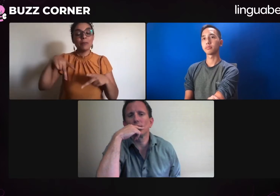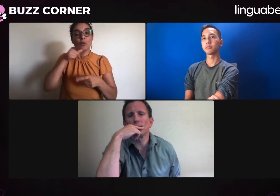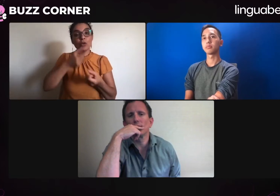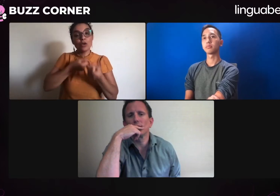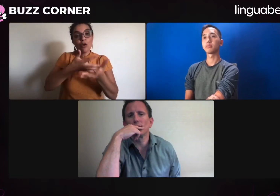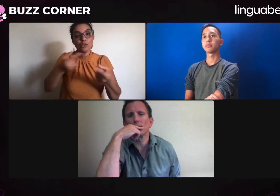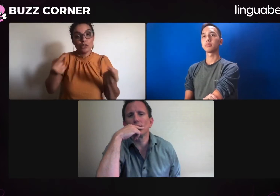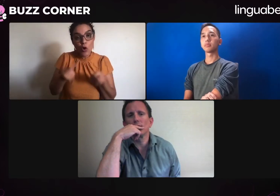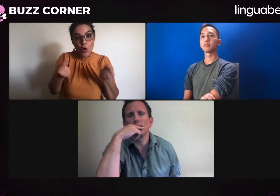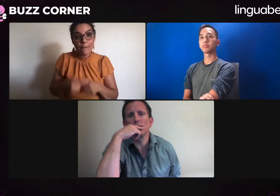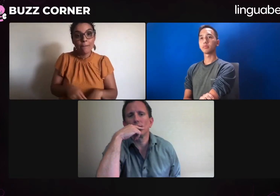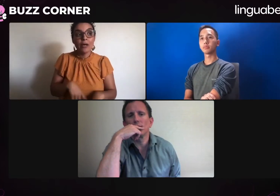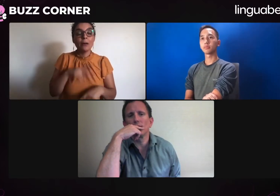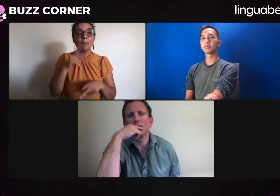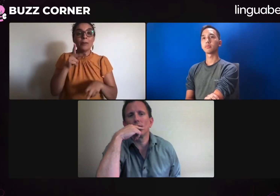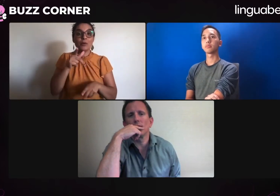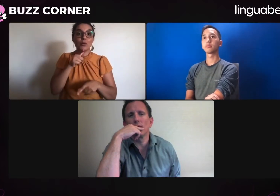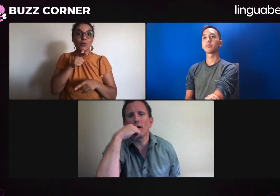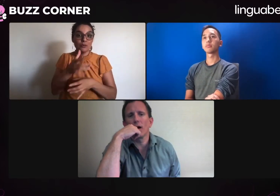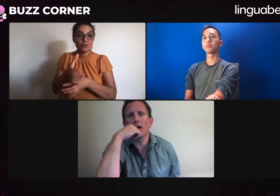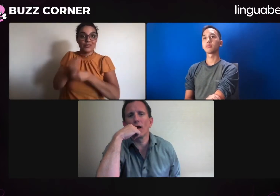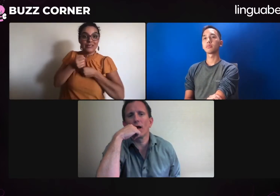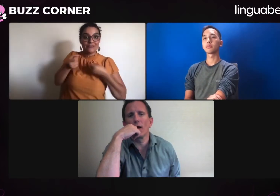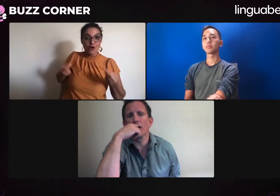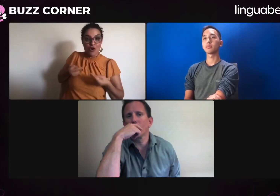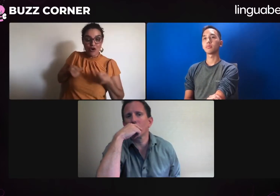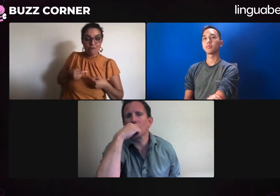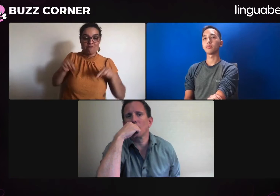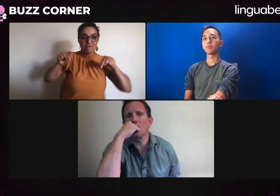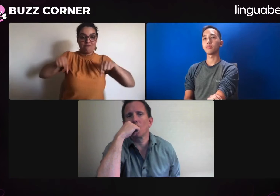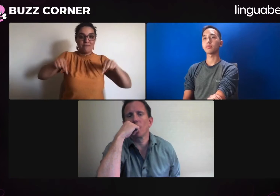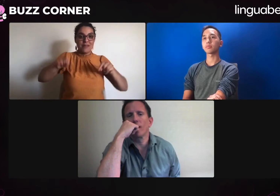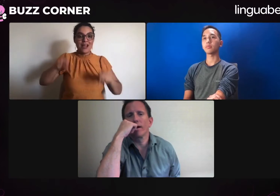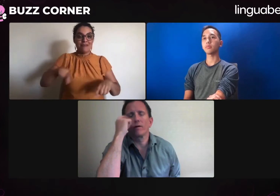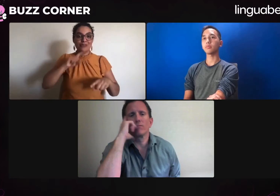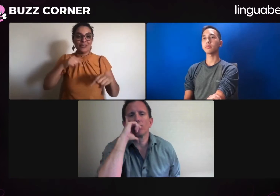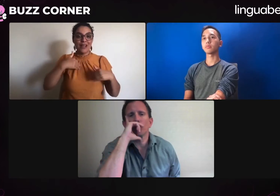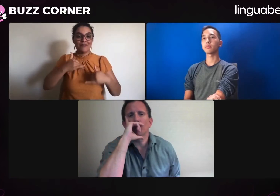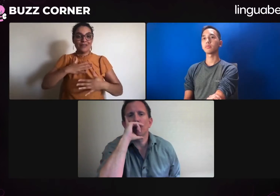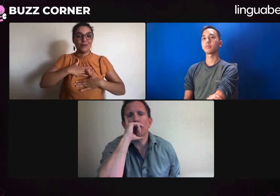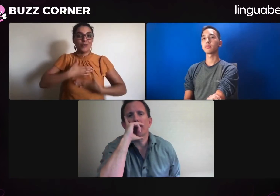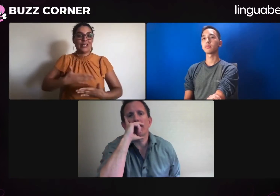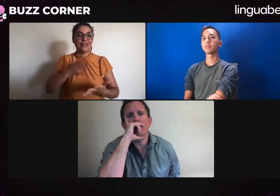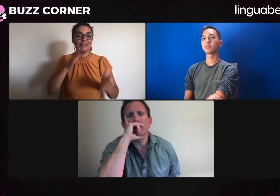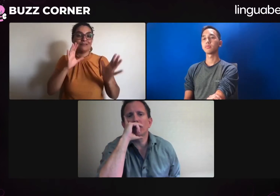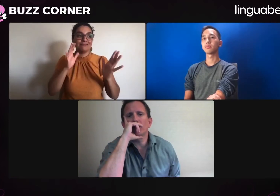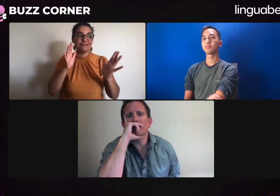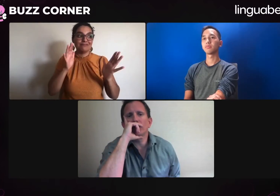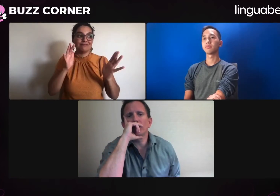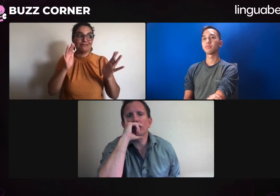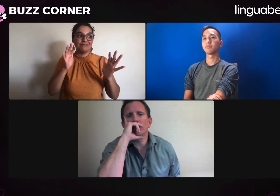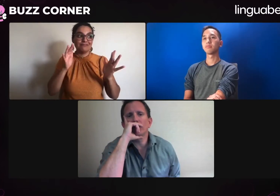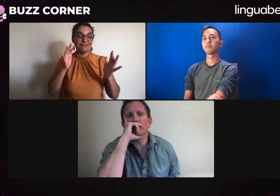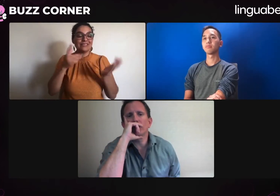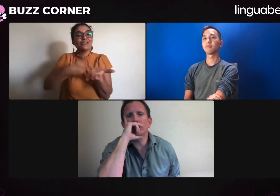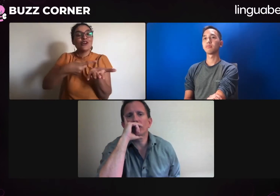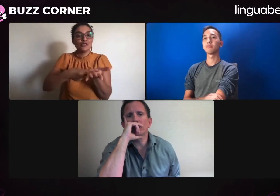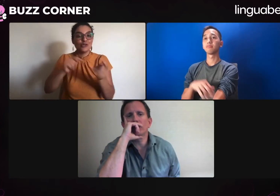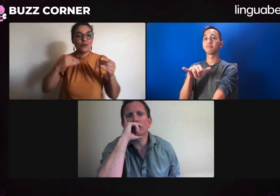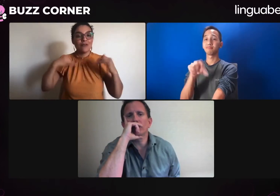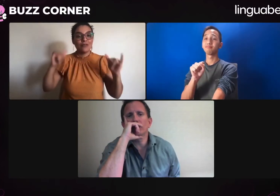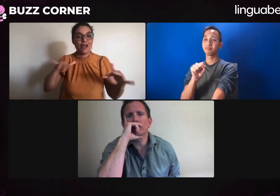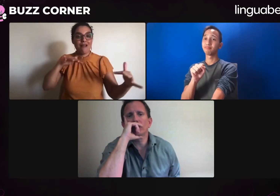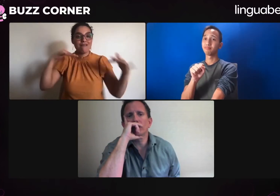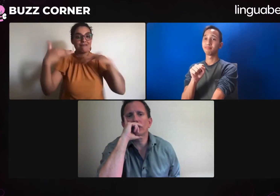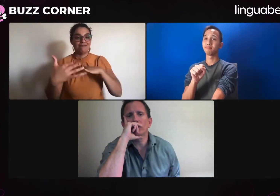it's important individually to do the work, and people who cause harm and people who receive harm, who are the receiving end of it,